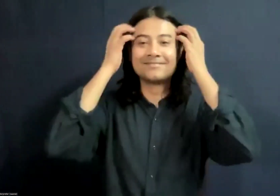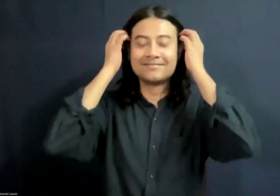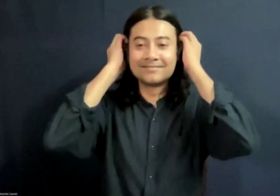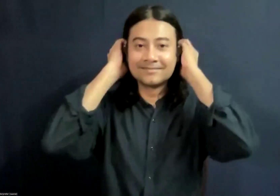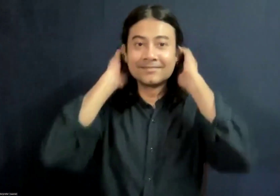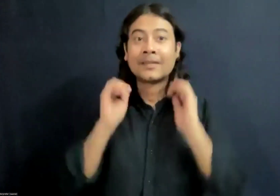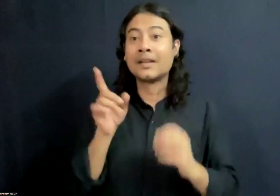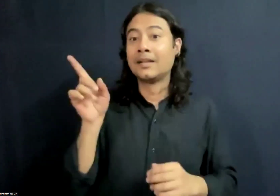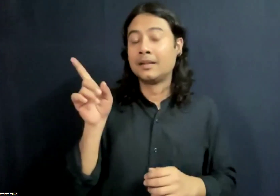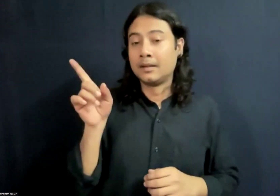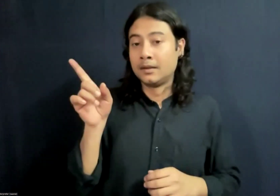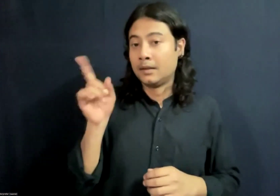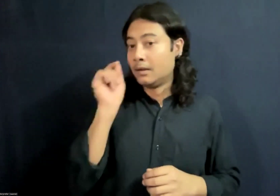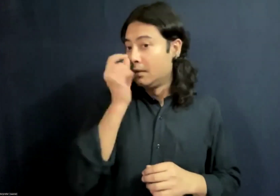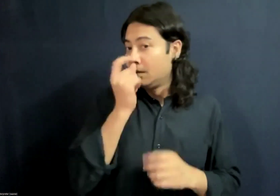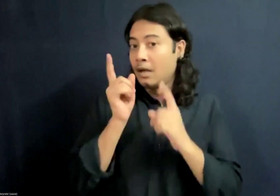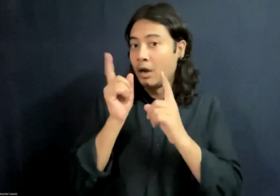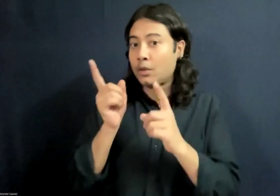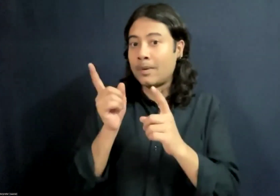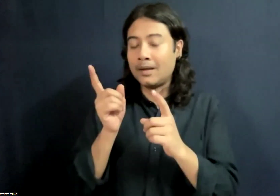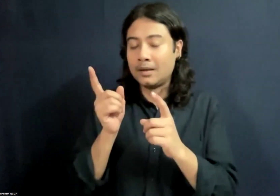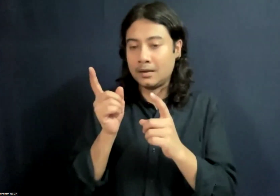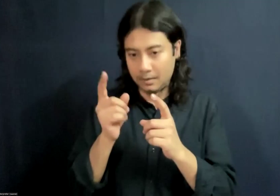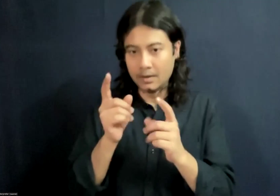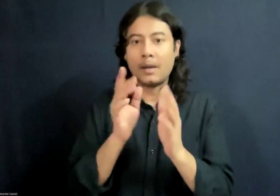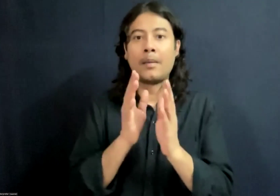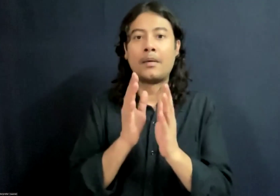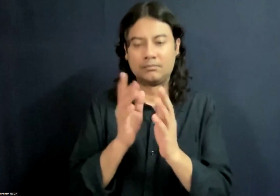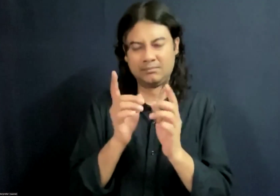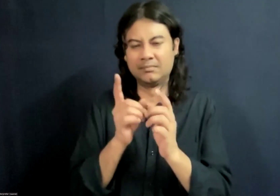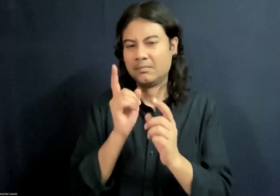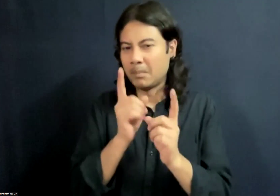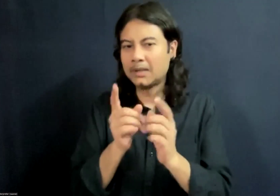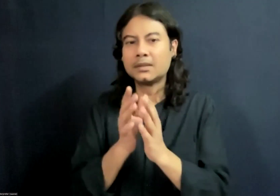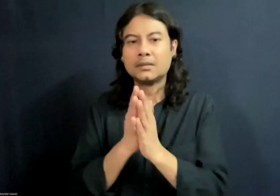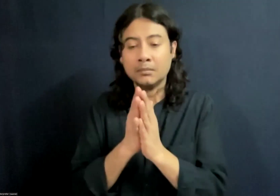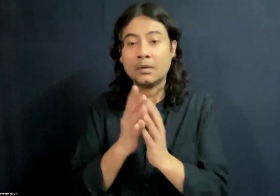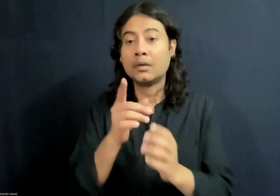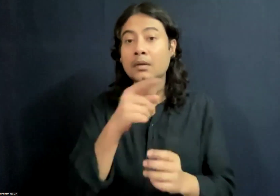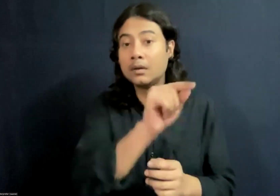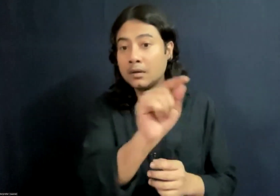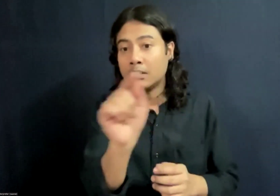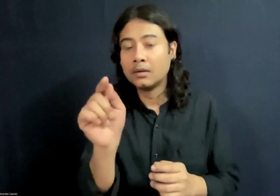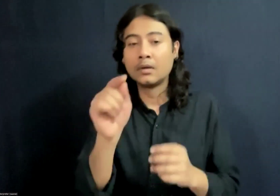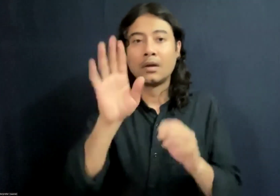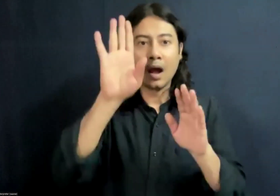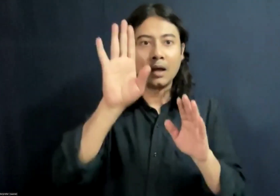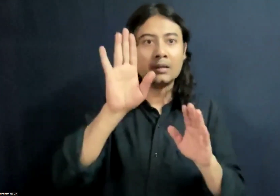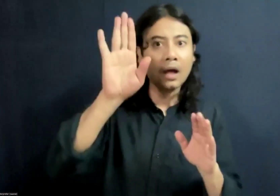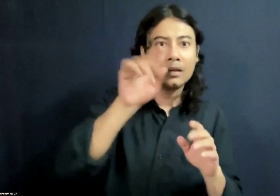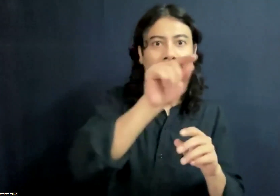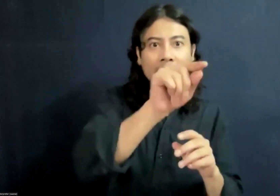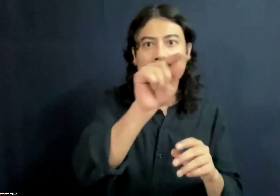So my request is that those whose hands are up, can you record your question? And most likely we can take